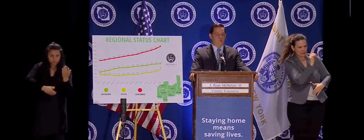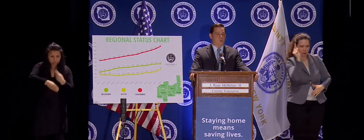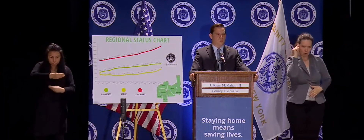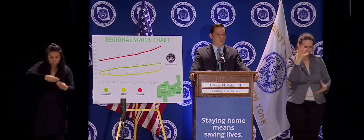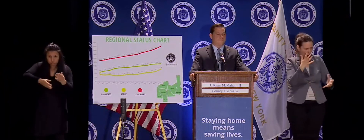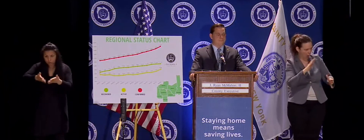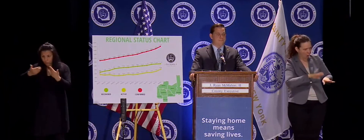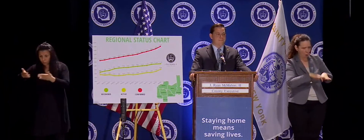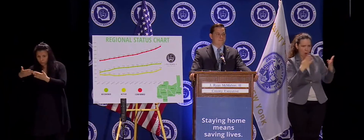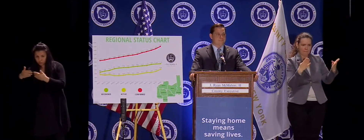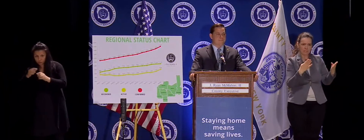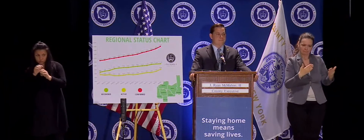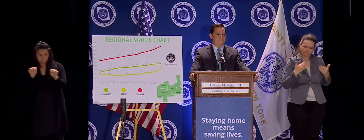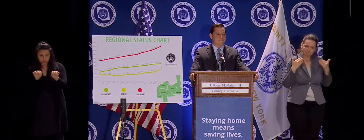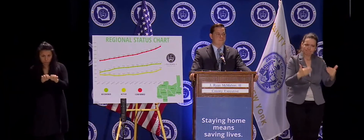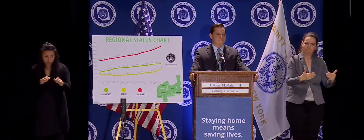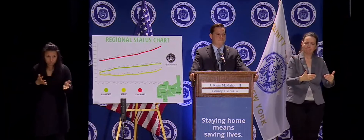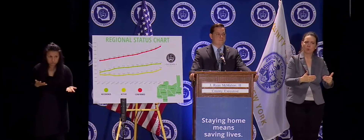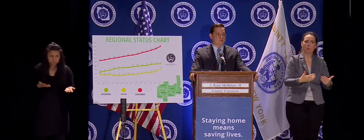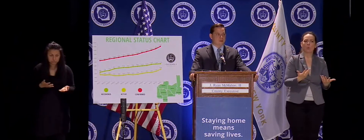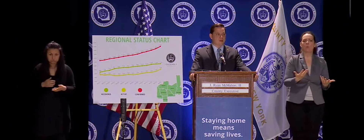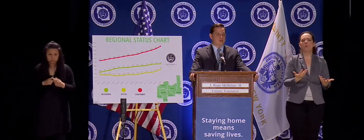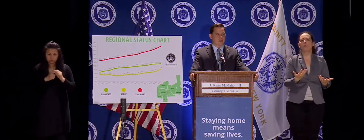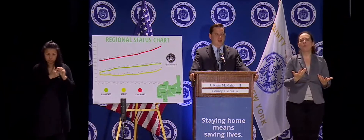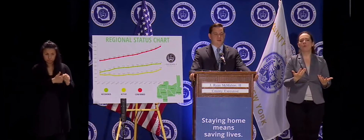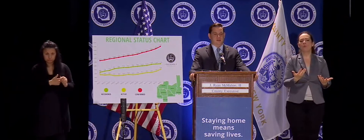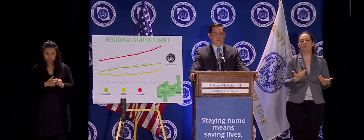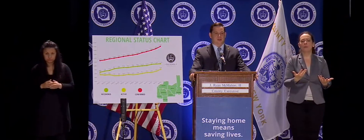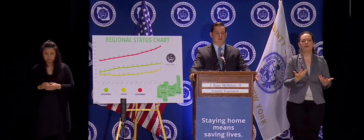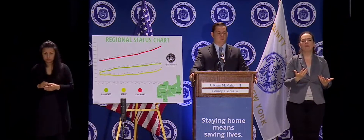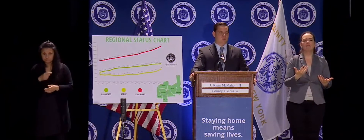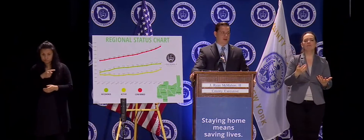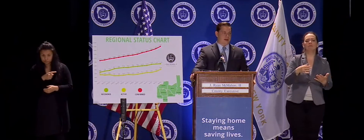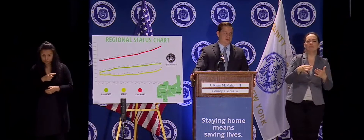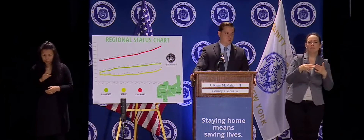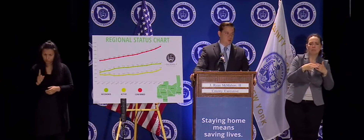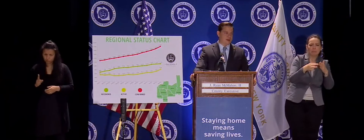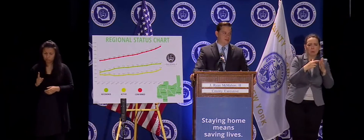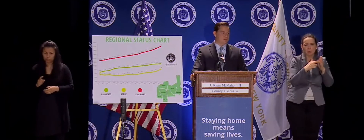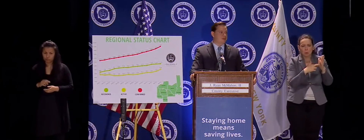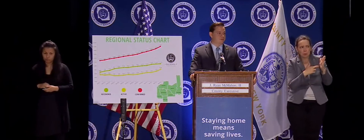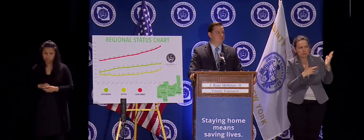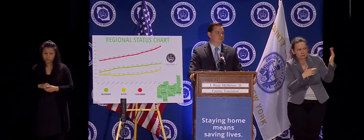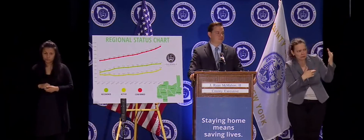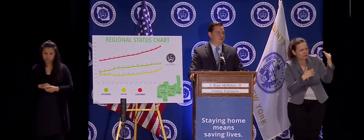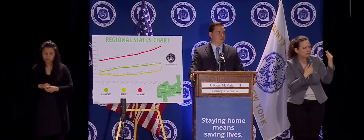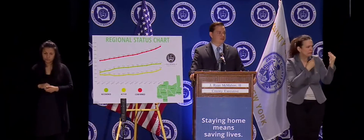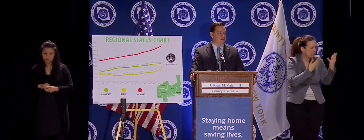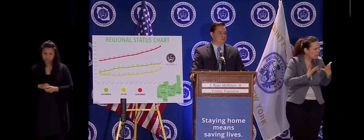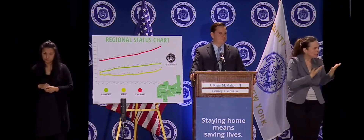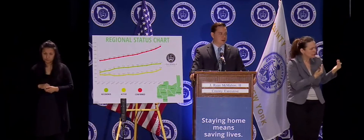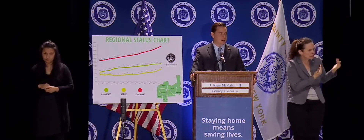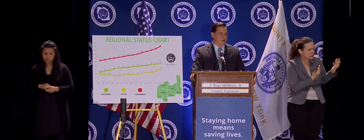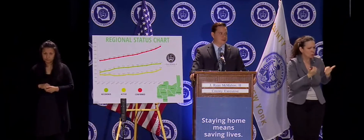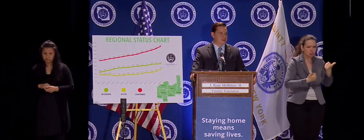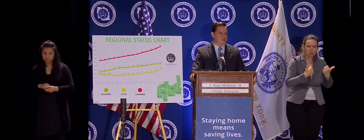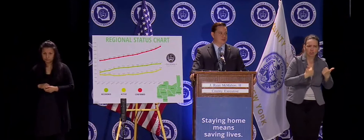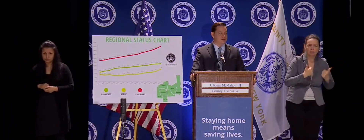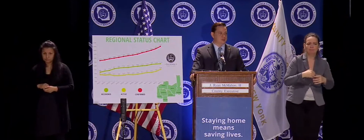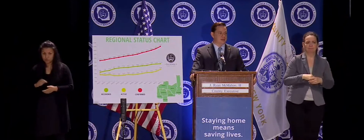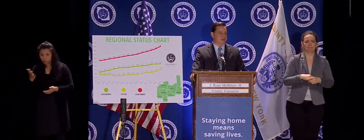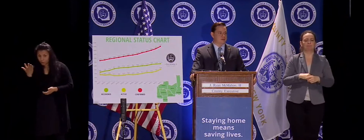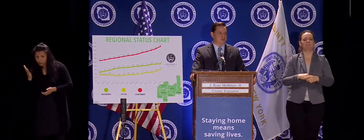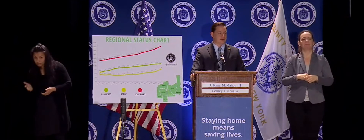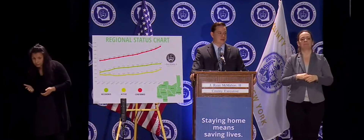argue for certain parameters for what can reopen first? Yeah, I think it's more the latter. The when is May 15th, May